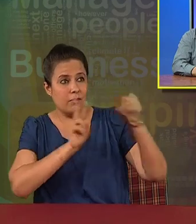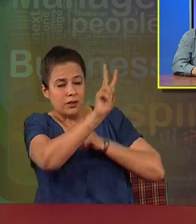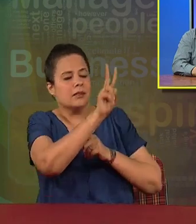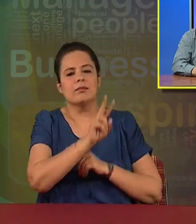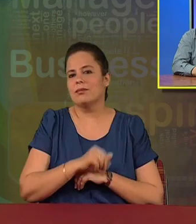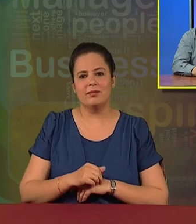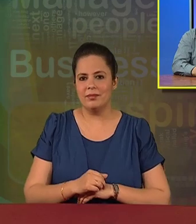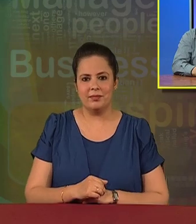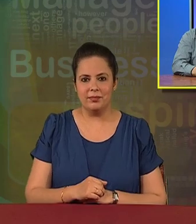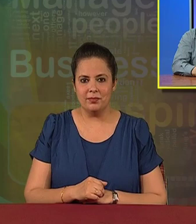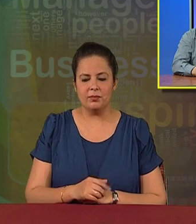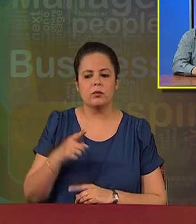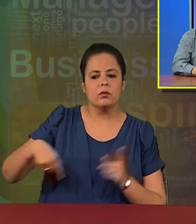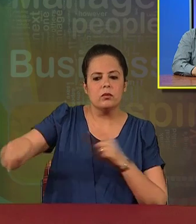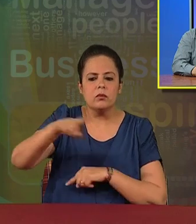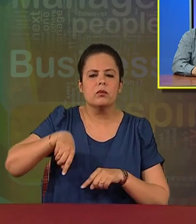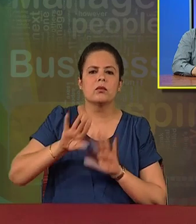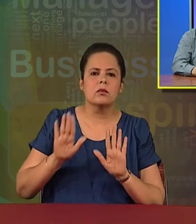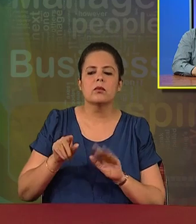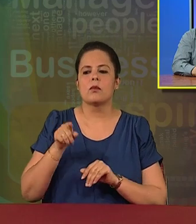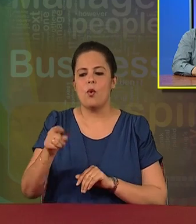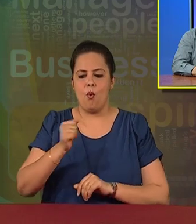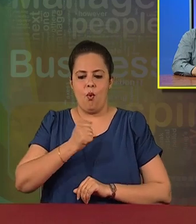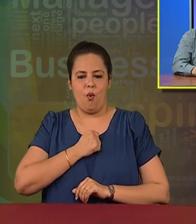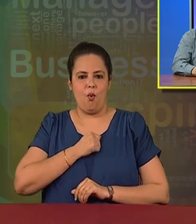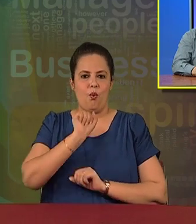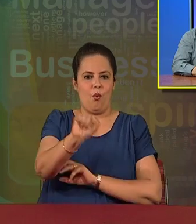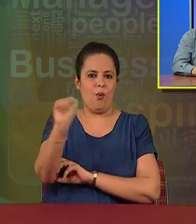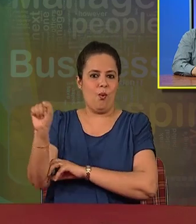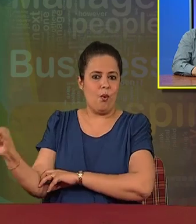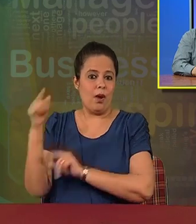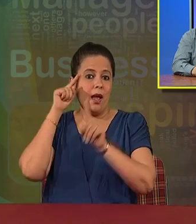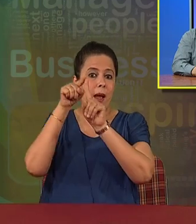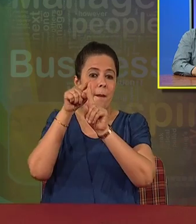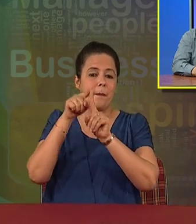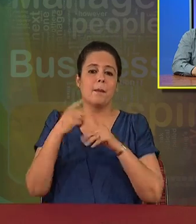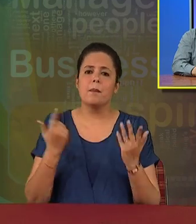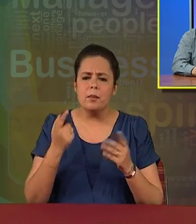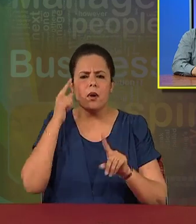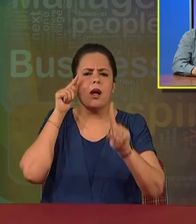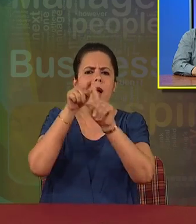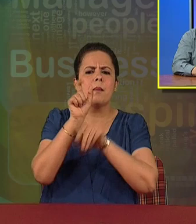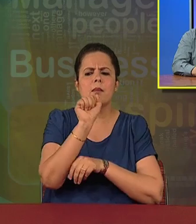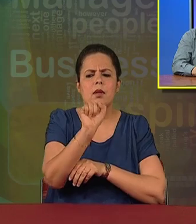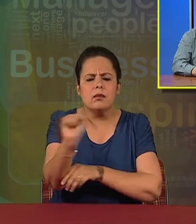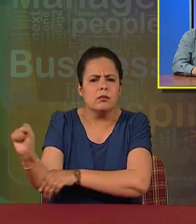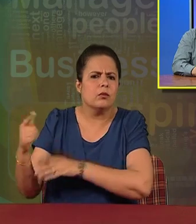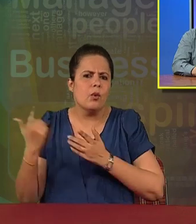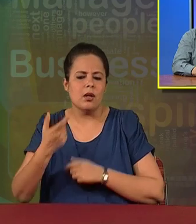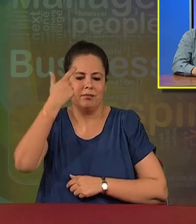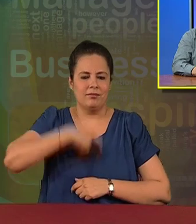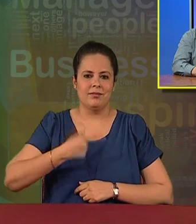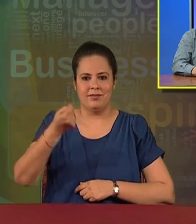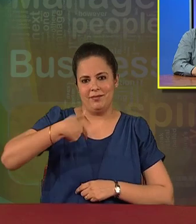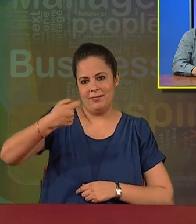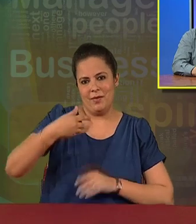objectives. Basically, they will be meeting their own targets because their individual target is to achieve